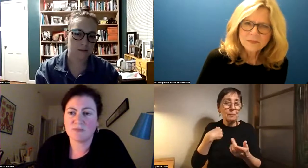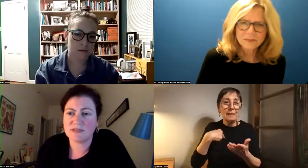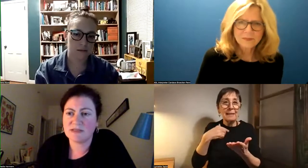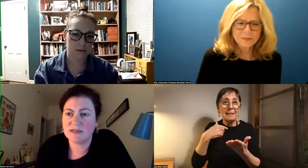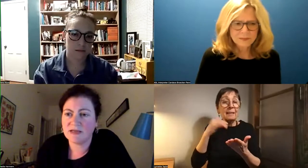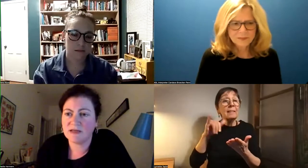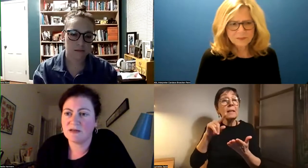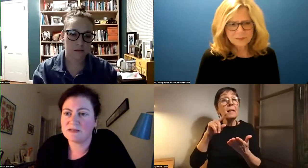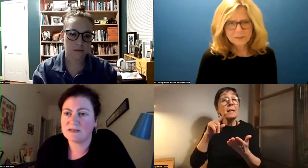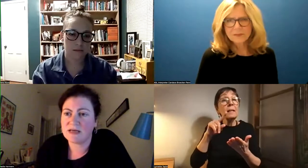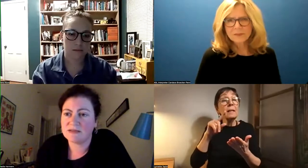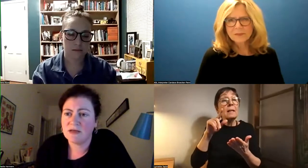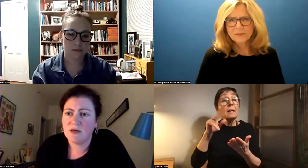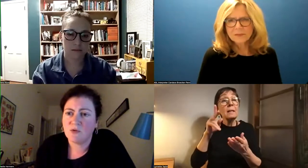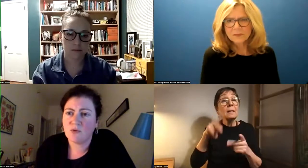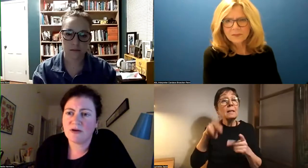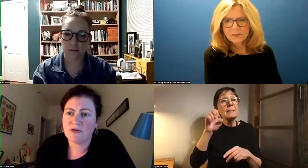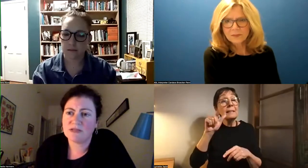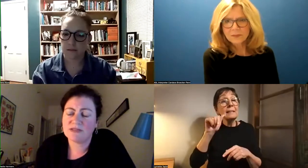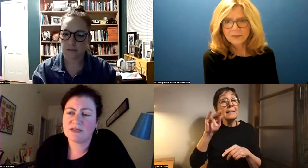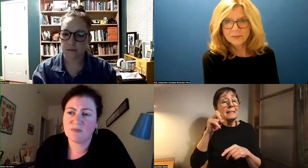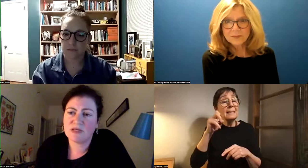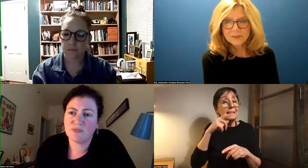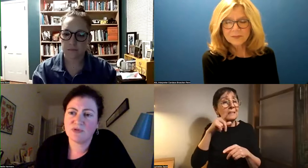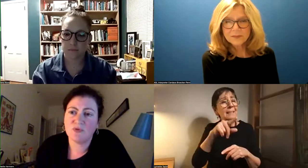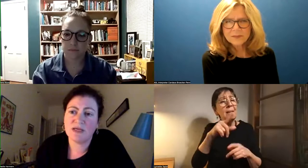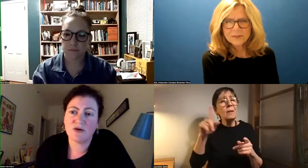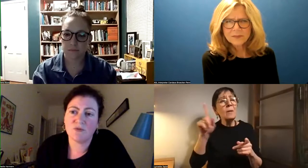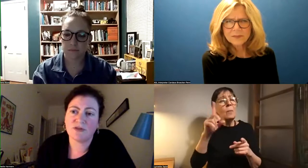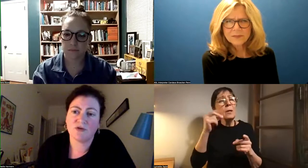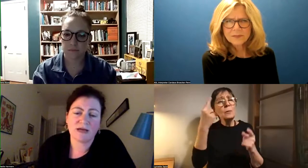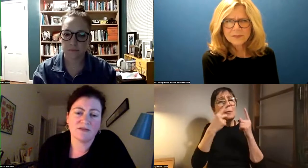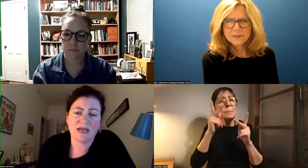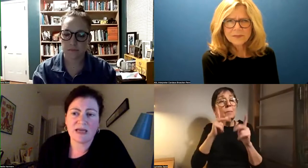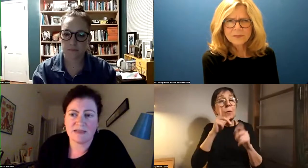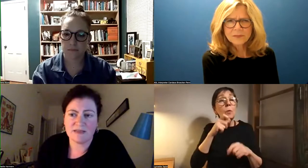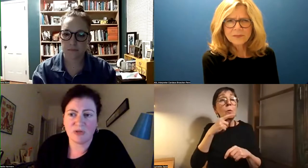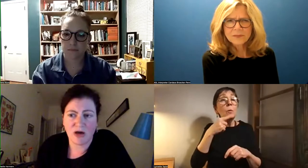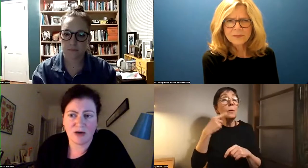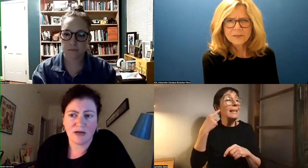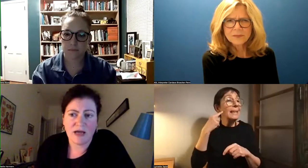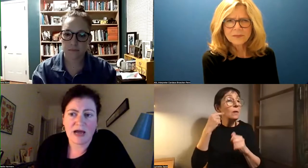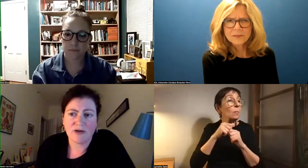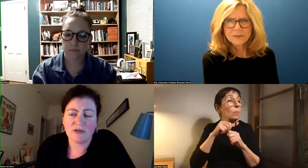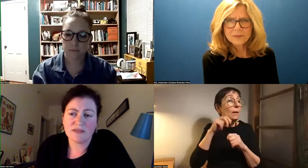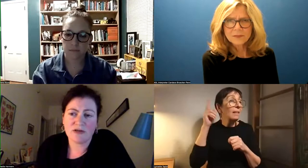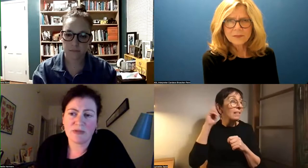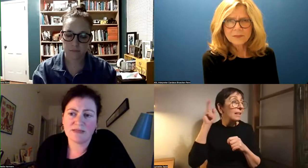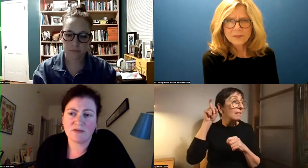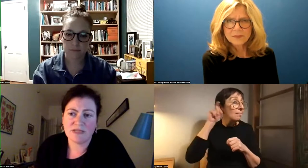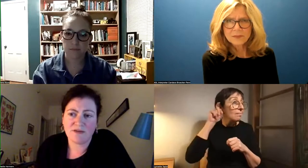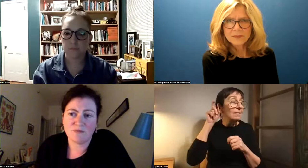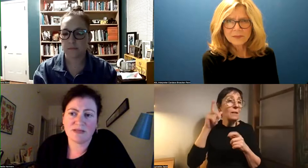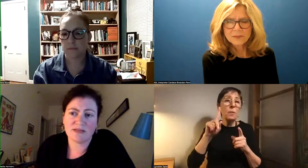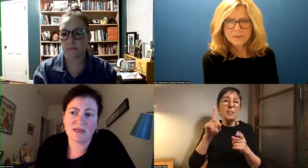This person, Elaine, says, where do you consider people who hear with corrective aids belong? I don't consider